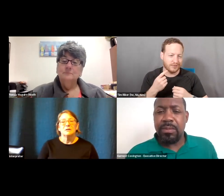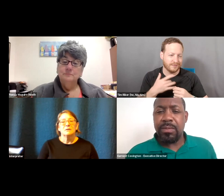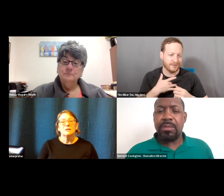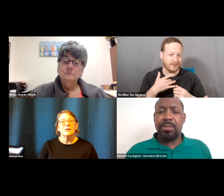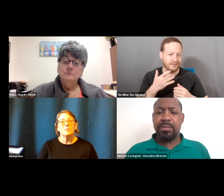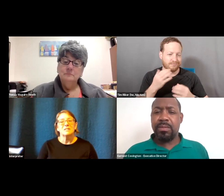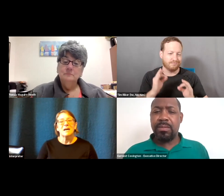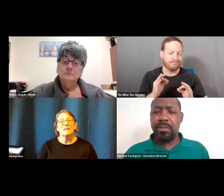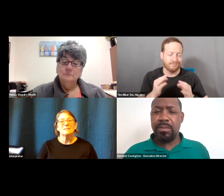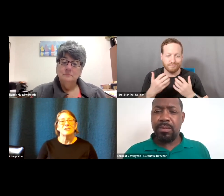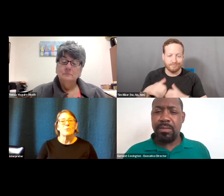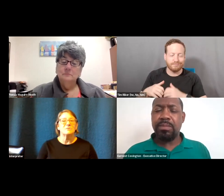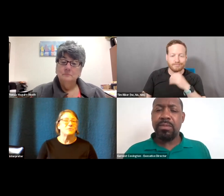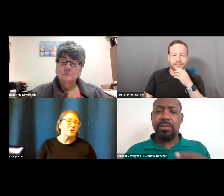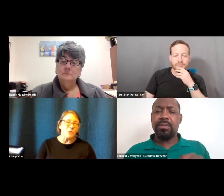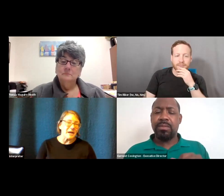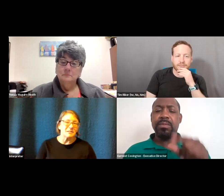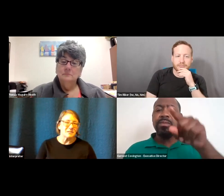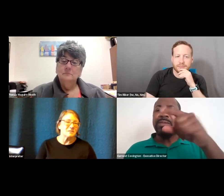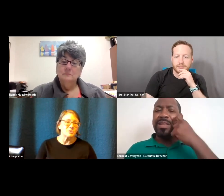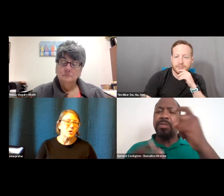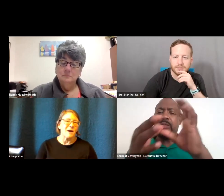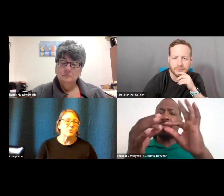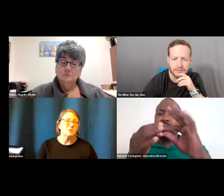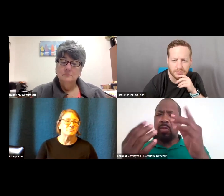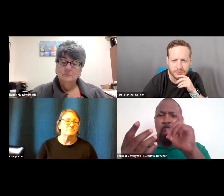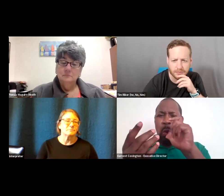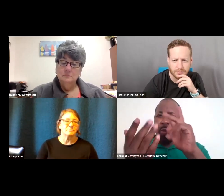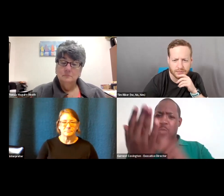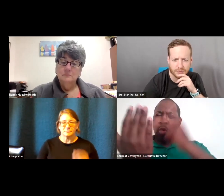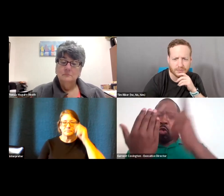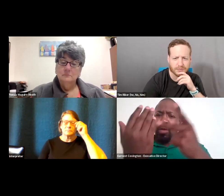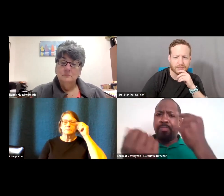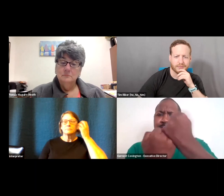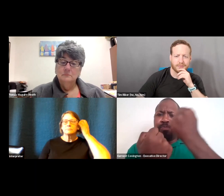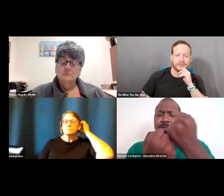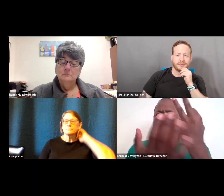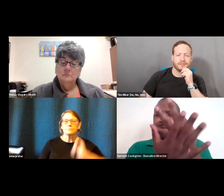advocacy, you know, because that doesn't always feel right. It doesn't always work out.